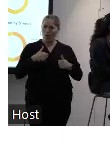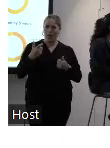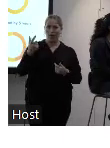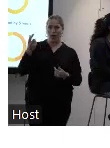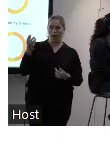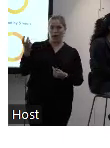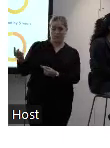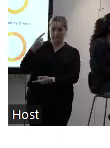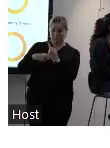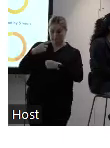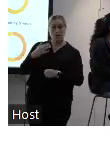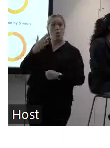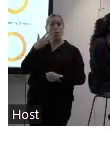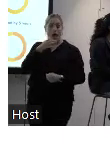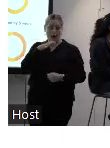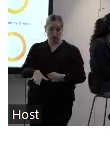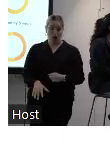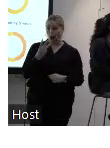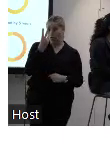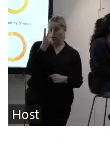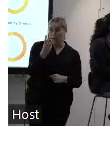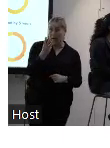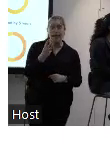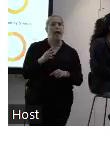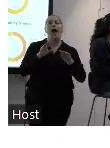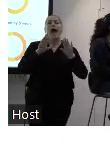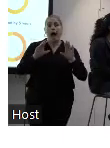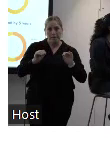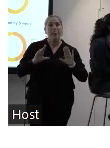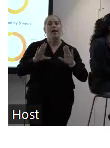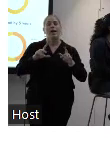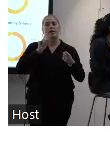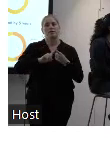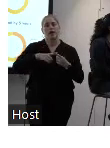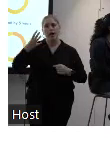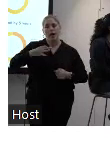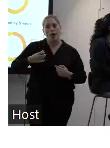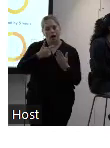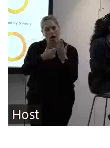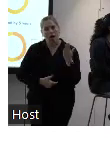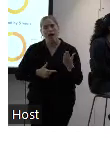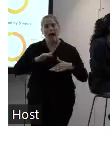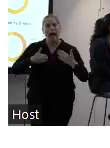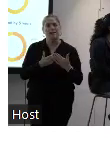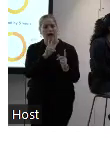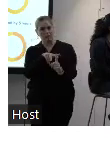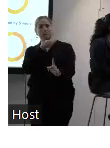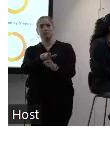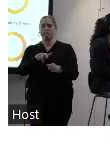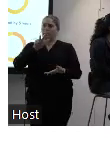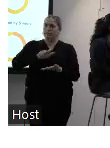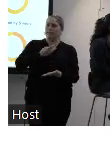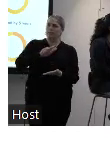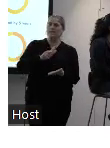these assessments. So we started thinking about what supports, and we are thinking about what supports can we build in at a community level